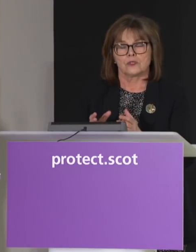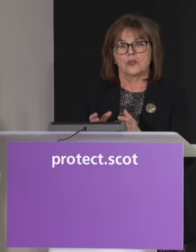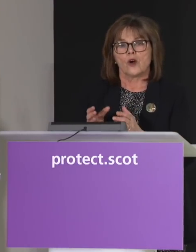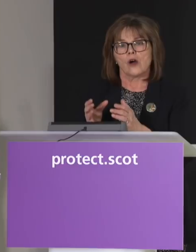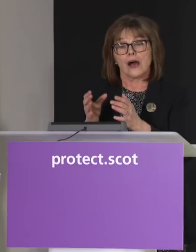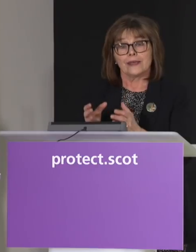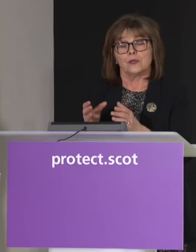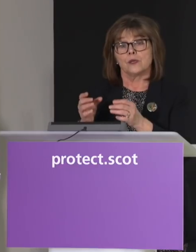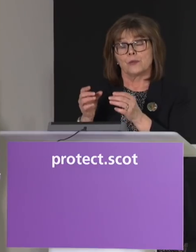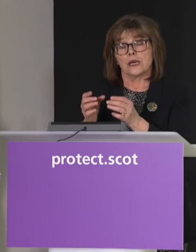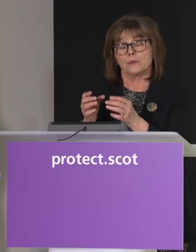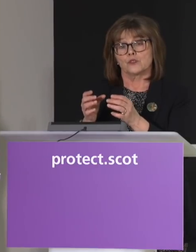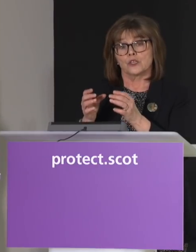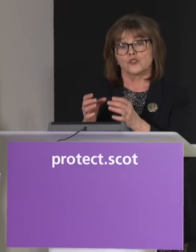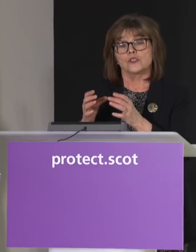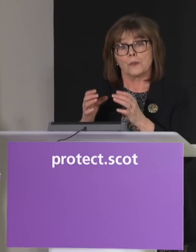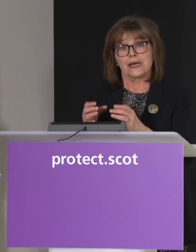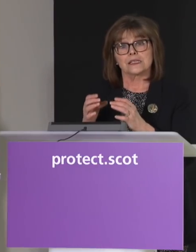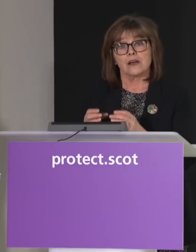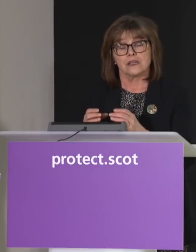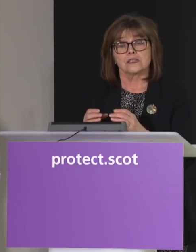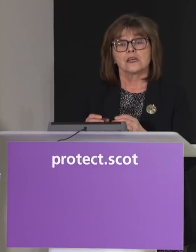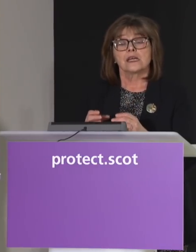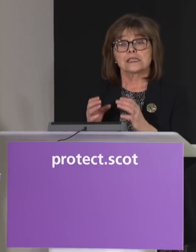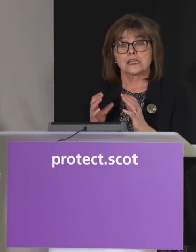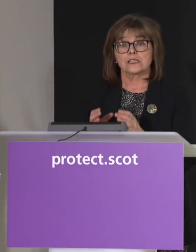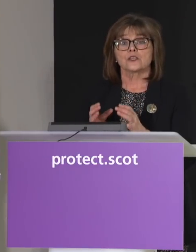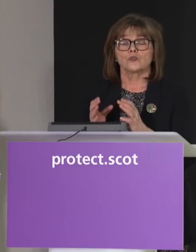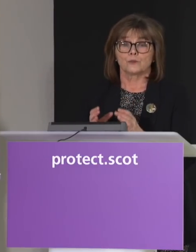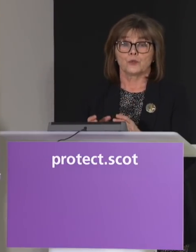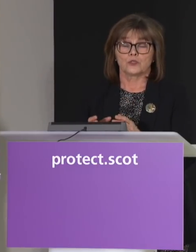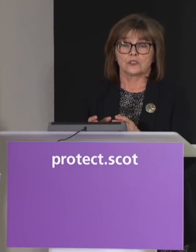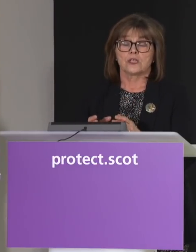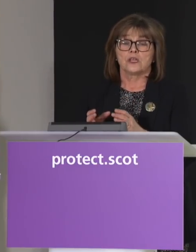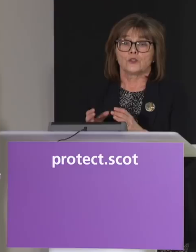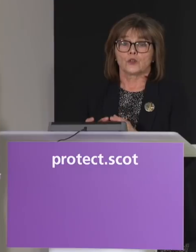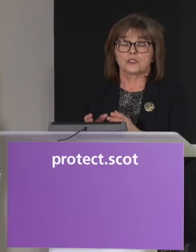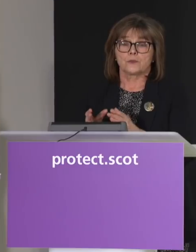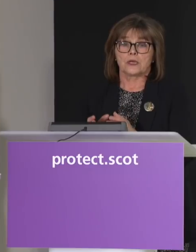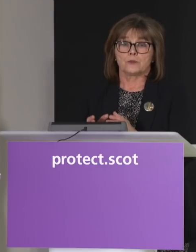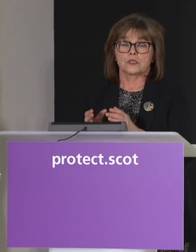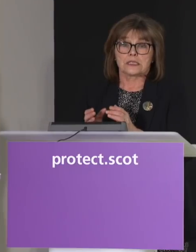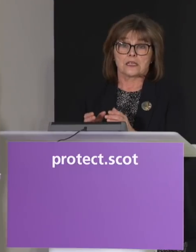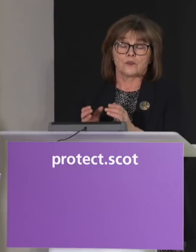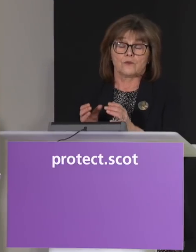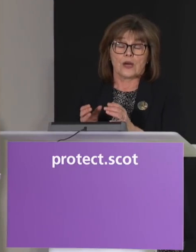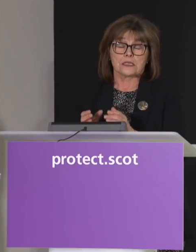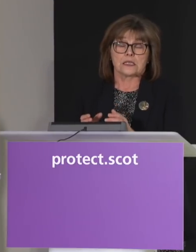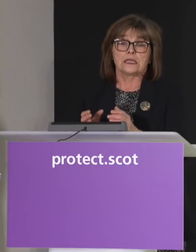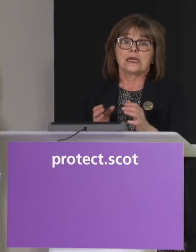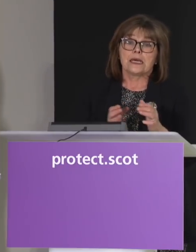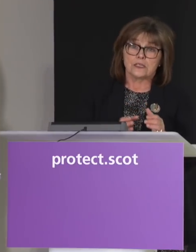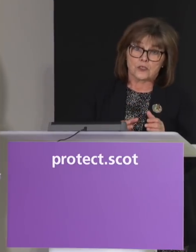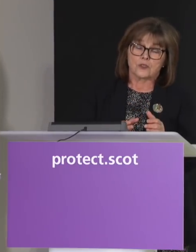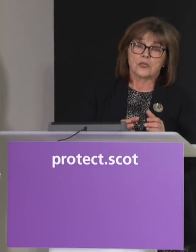down, i.e. being able to reduce the pack size, is a critical component in order to be able to take the